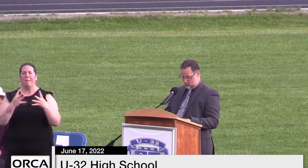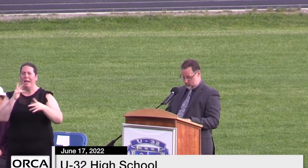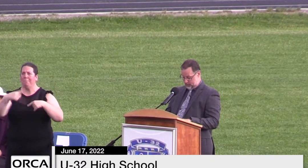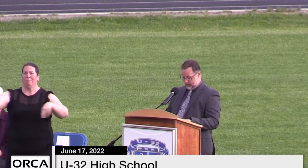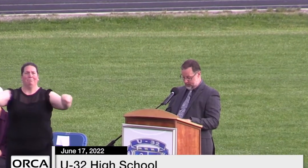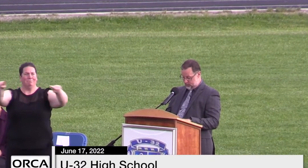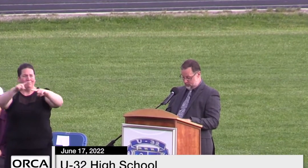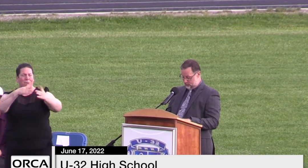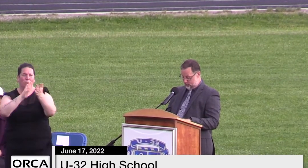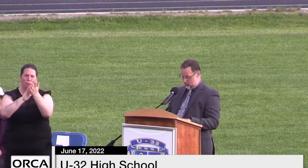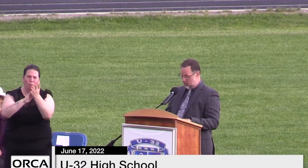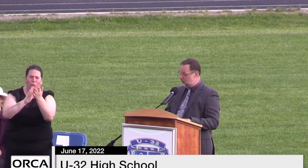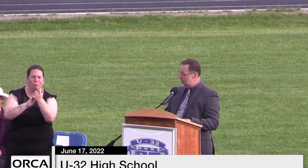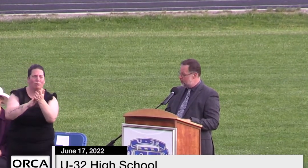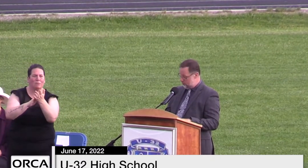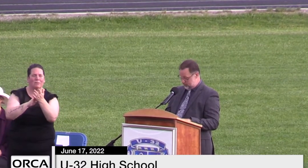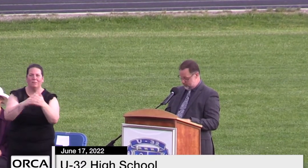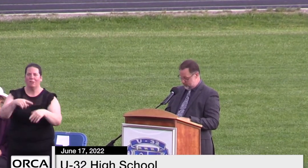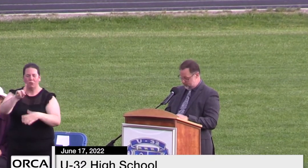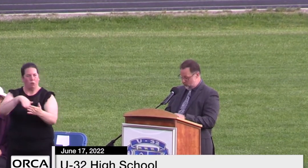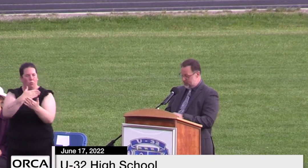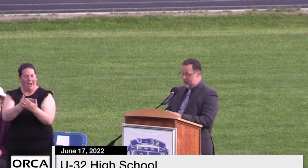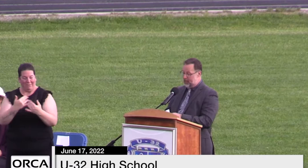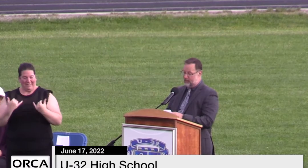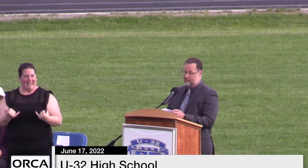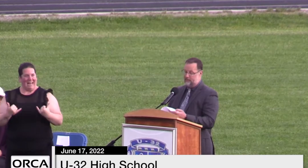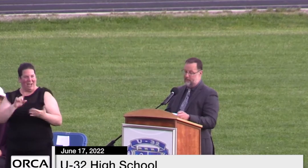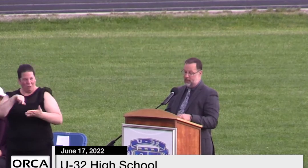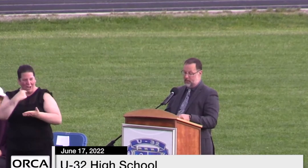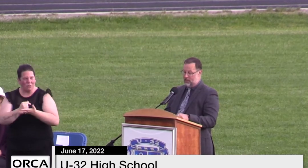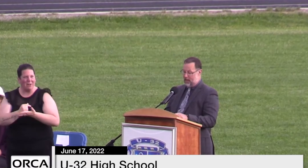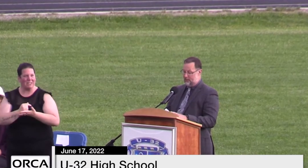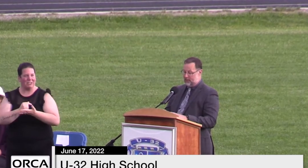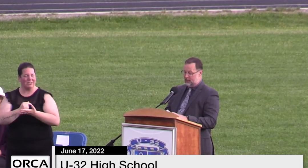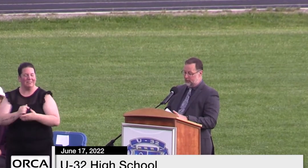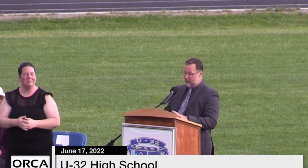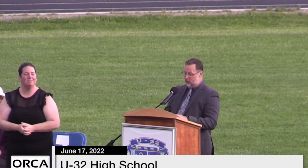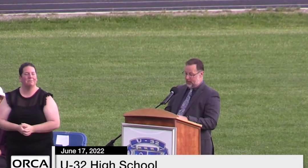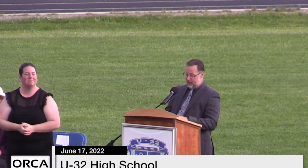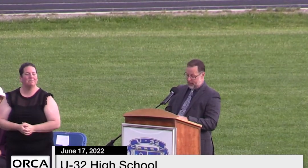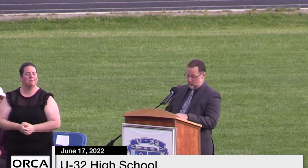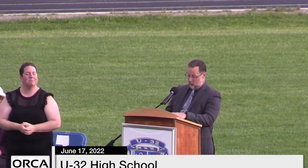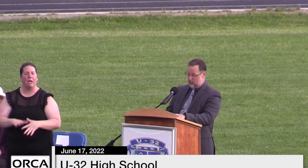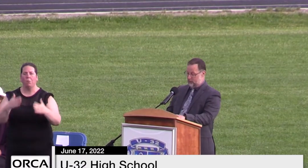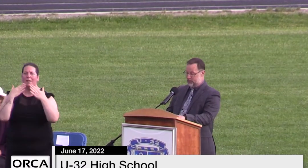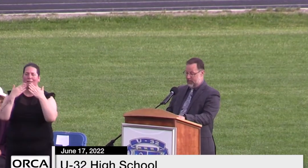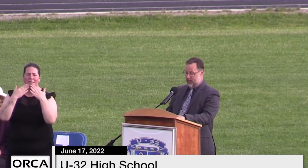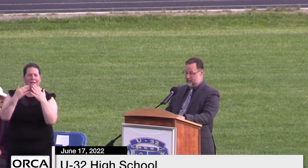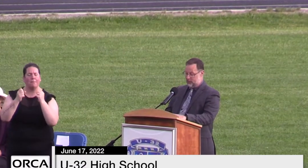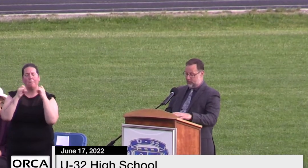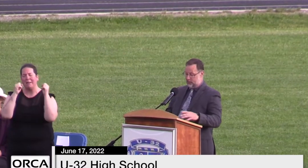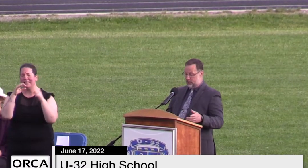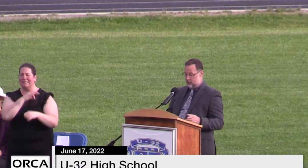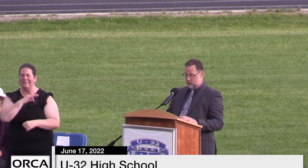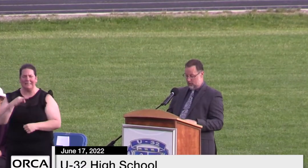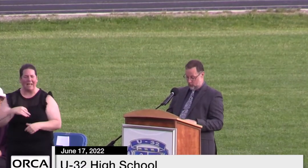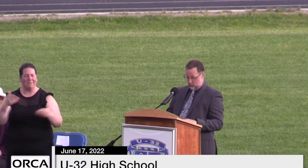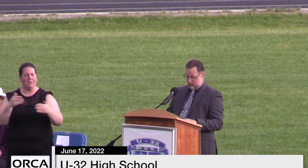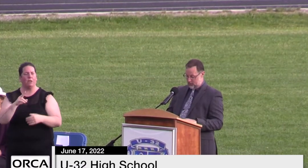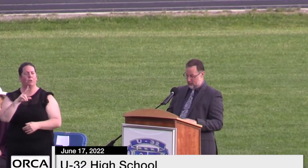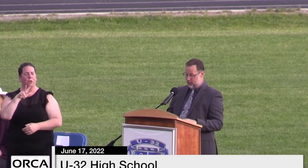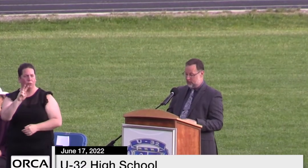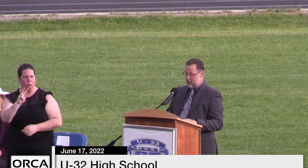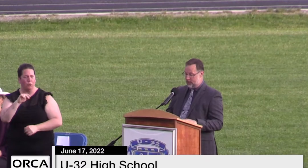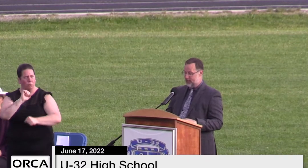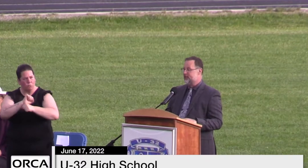for their work to get you, our graduates, to this point in life. I particularly want to thank the wonderful staff at U32 who have